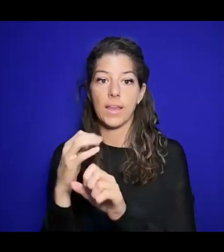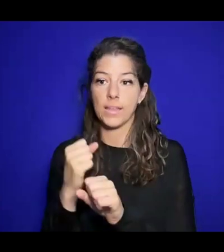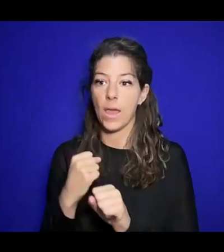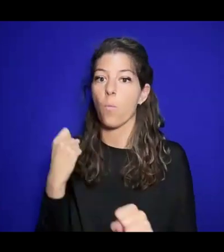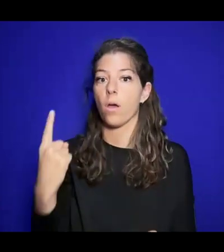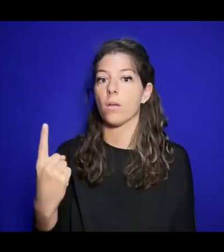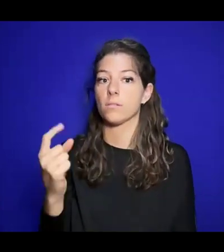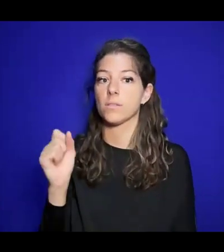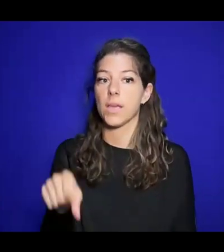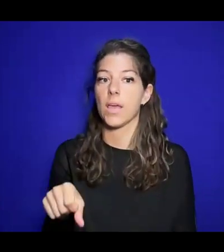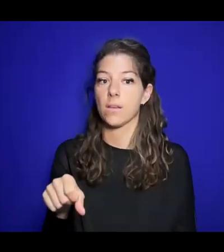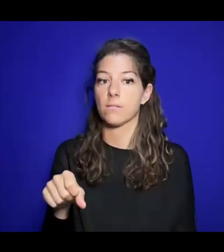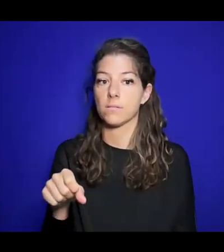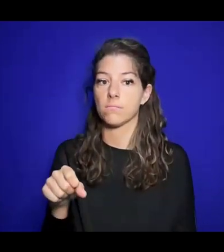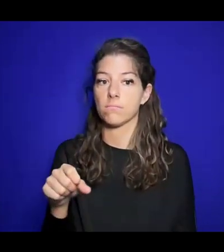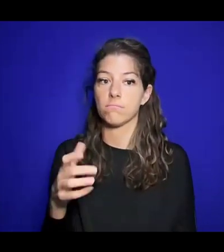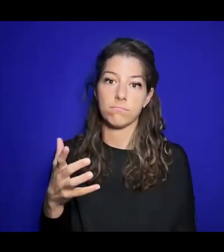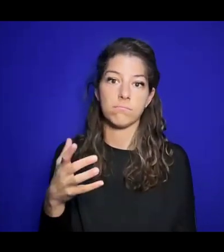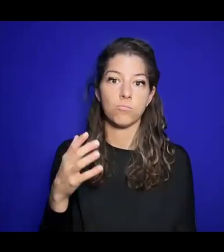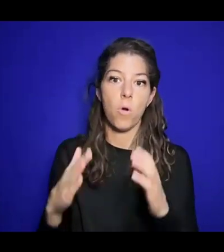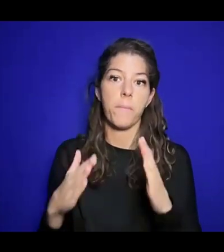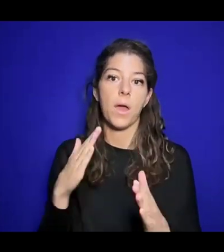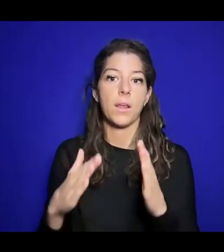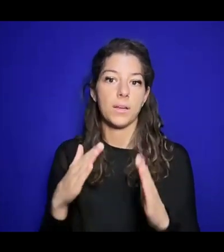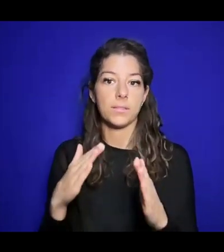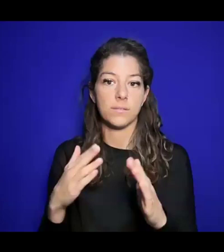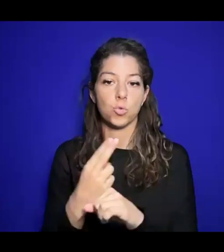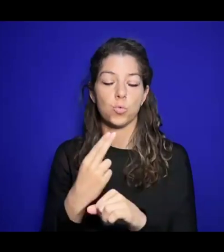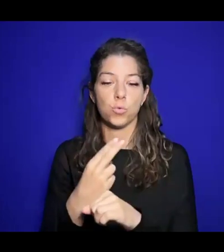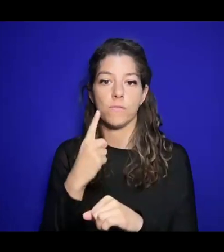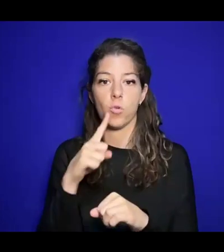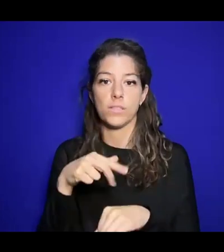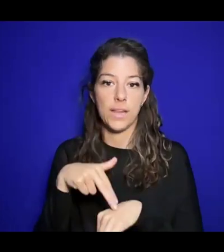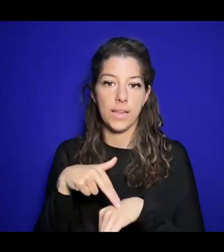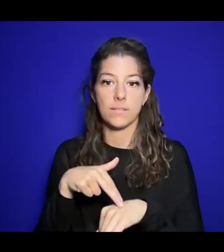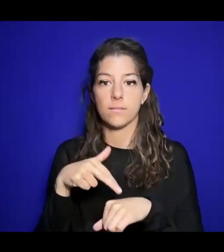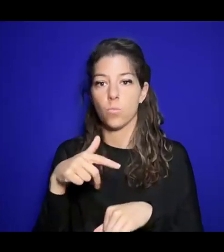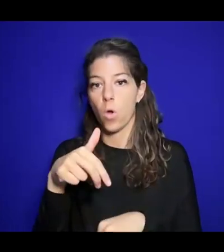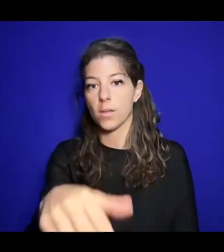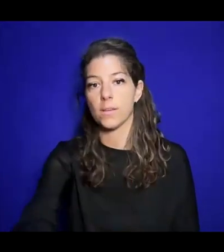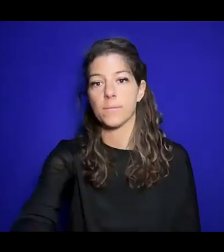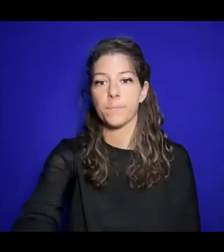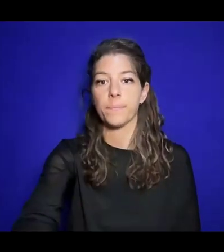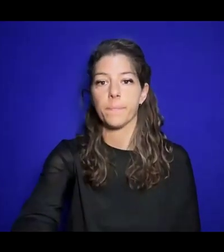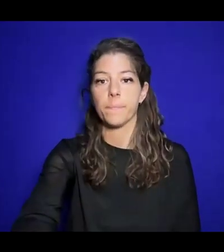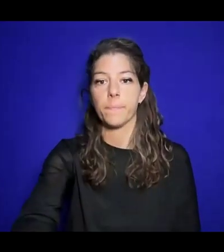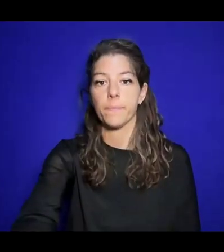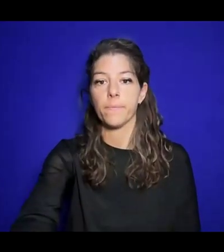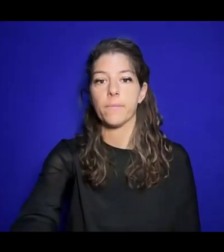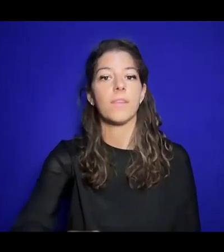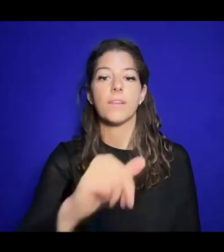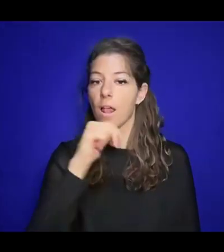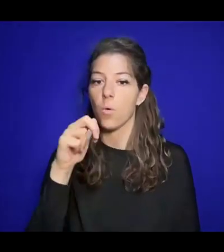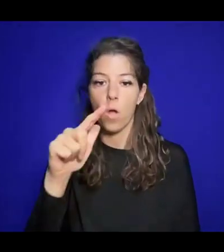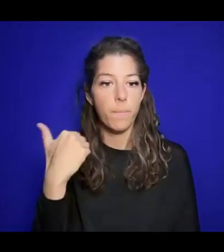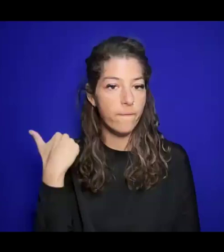these um, robotics to use for standing and walking. It's not like walking like you had before. The